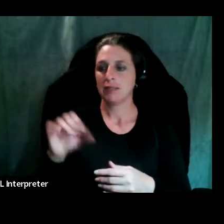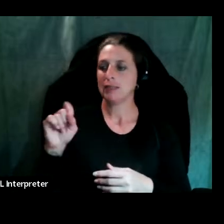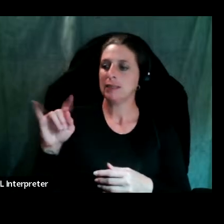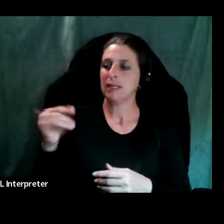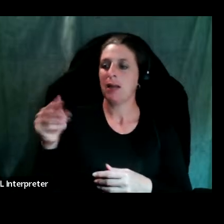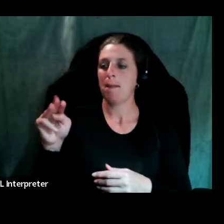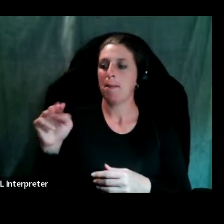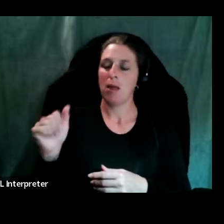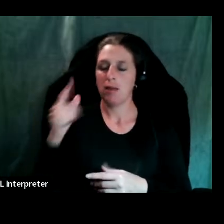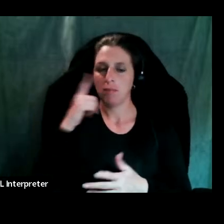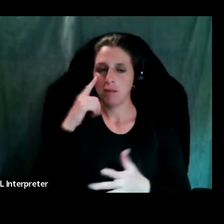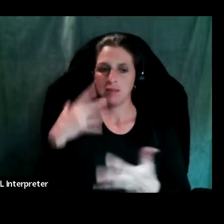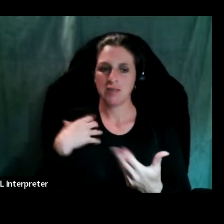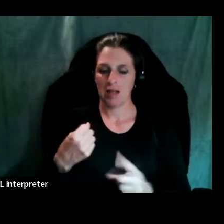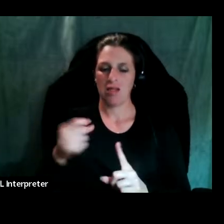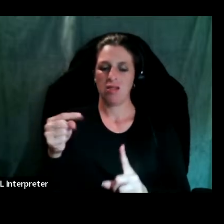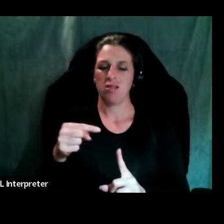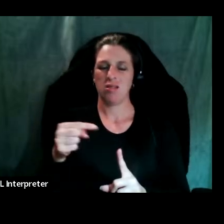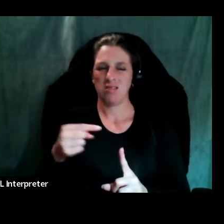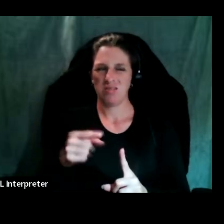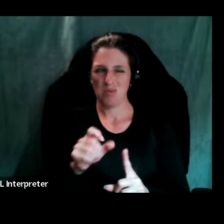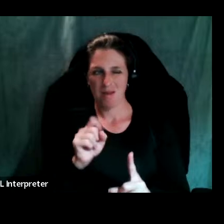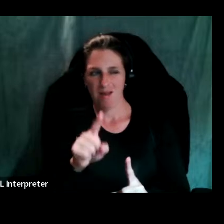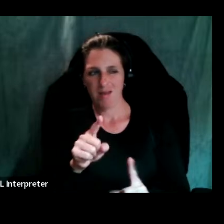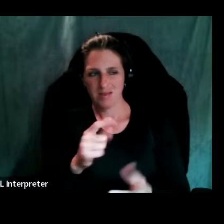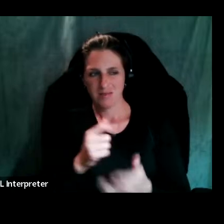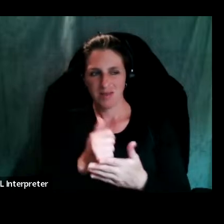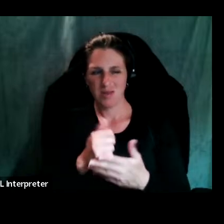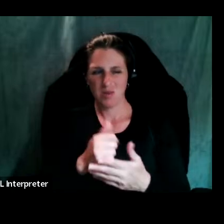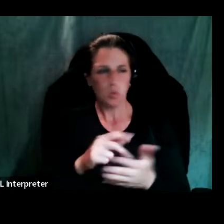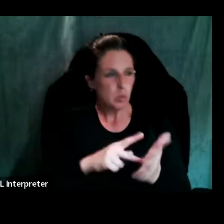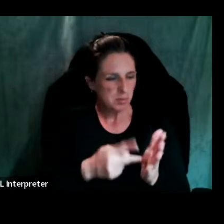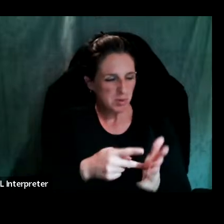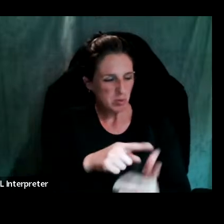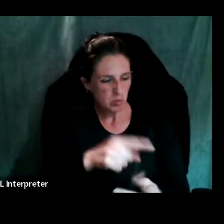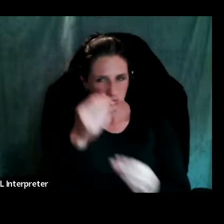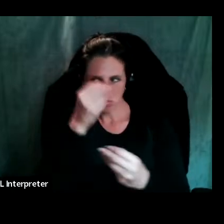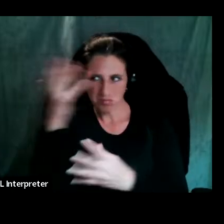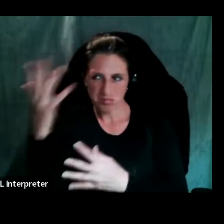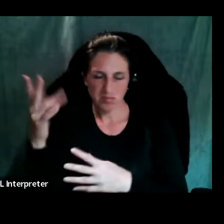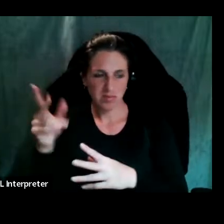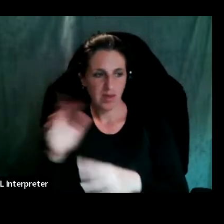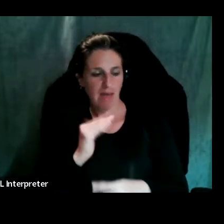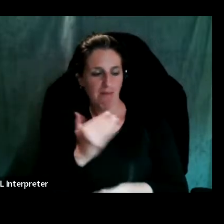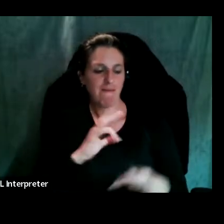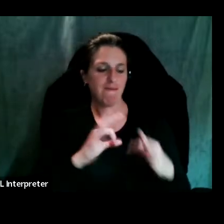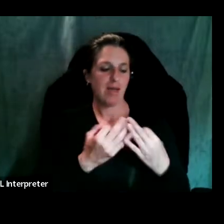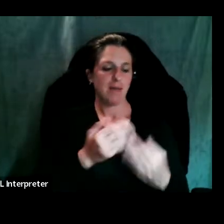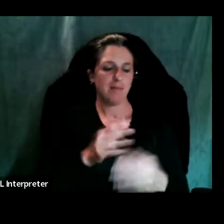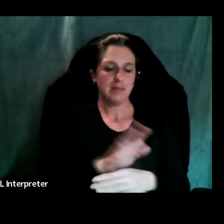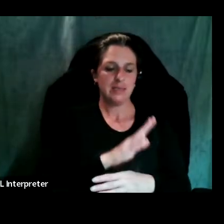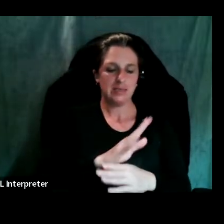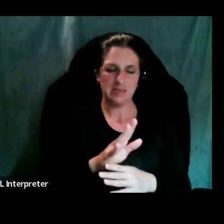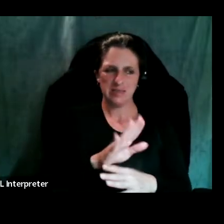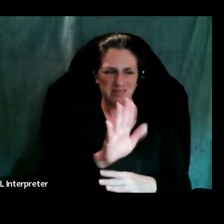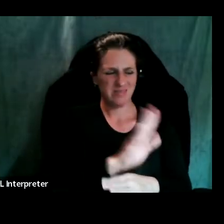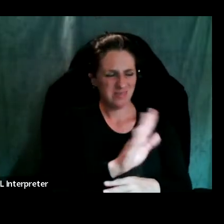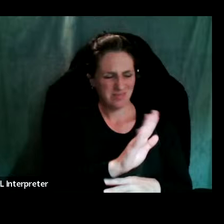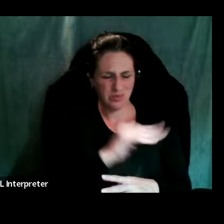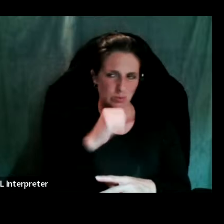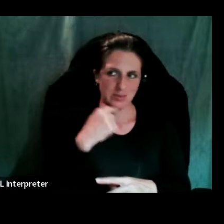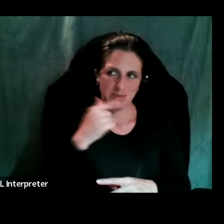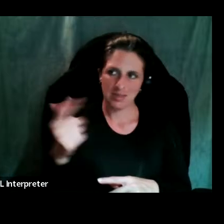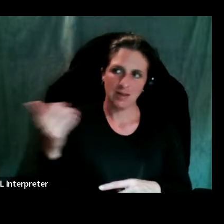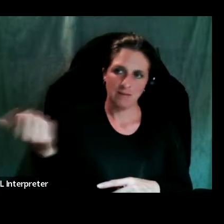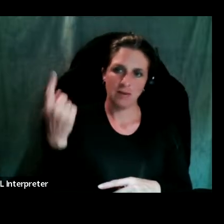and asking for help. It's what do you mean you're letting people know our family business? Don't tell everybody that.